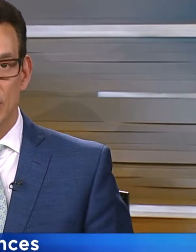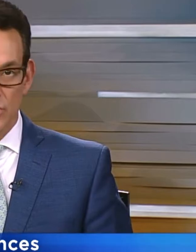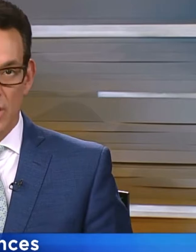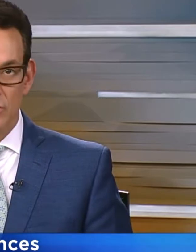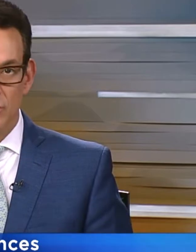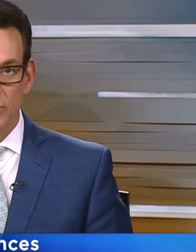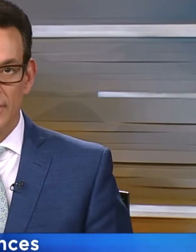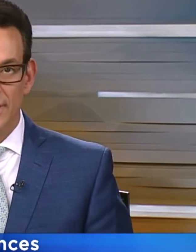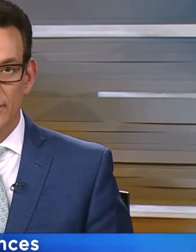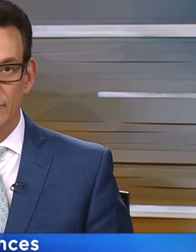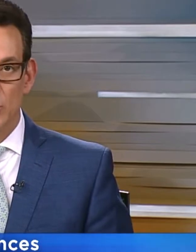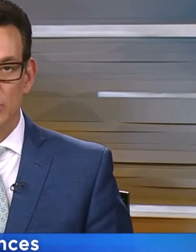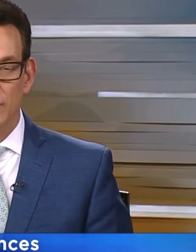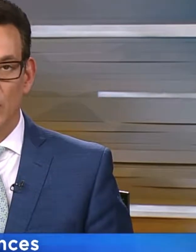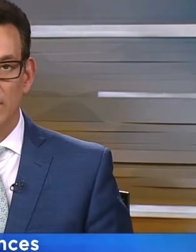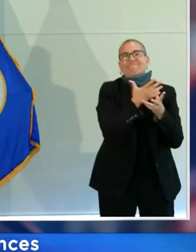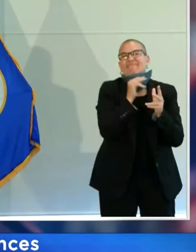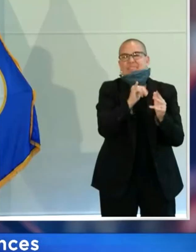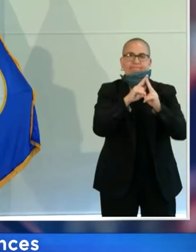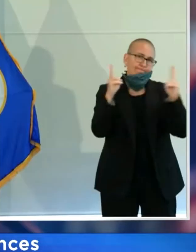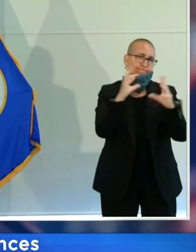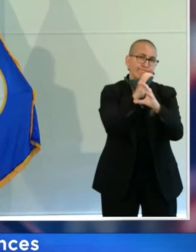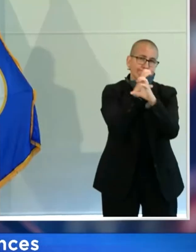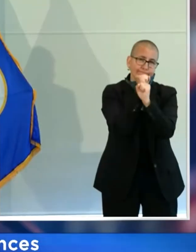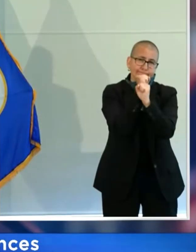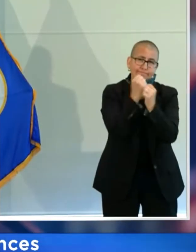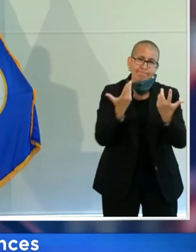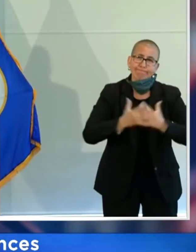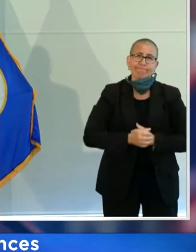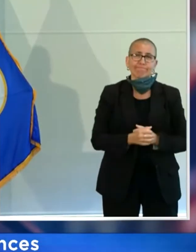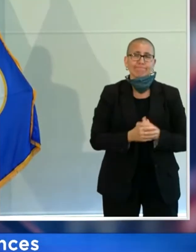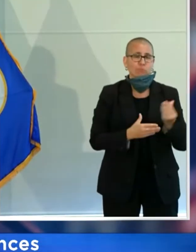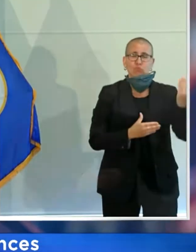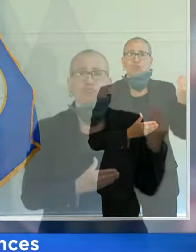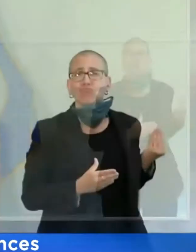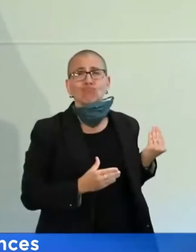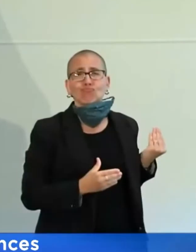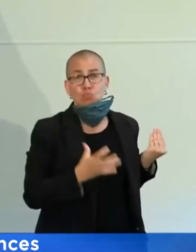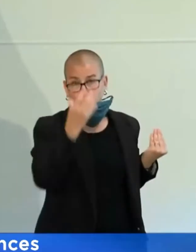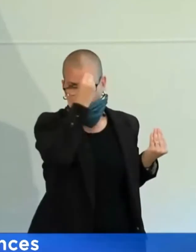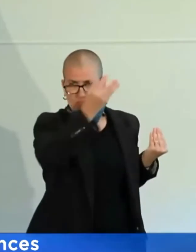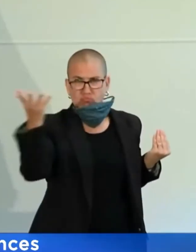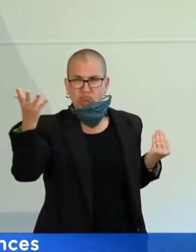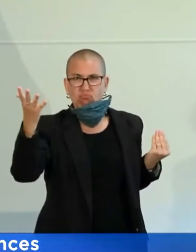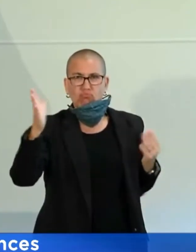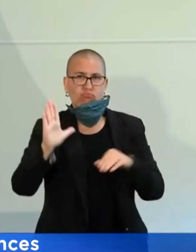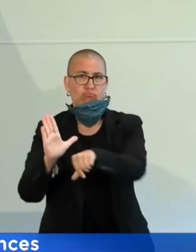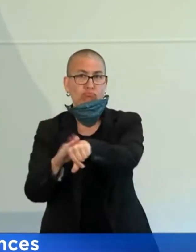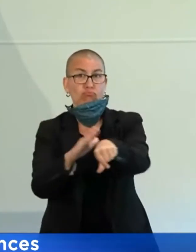announcing new charges in the death of George Floyd, so let's go ahead and listen in right now. With that, Attorney General Ellison.